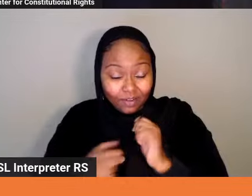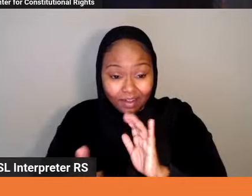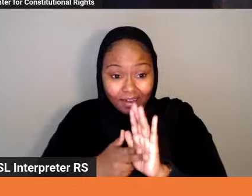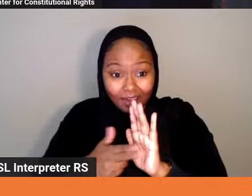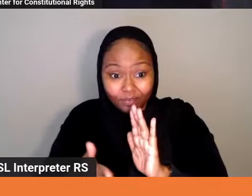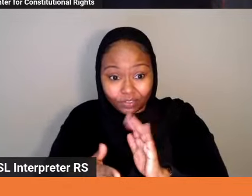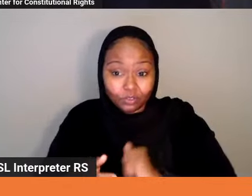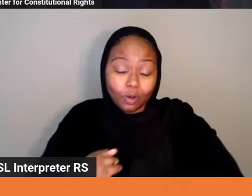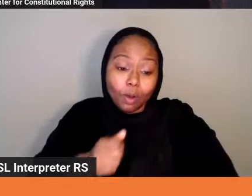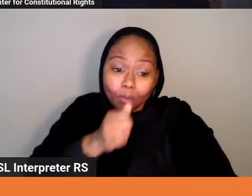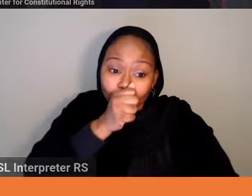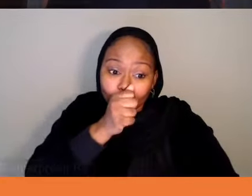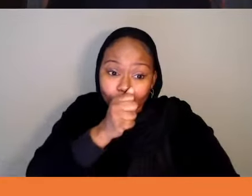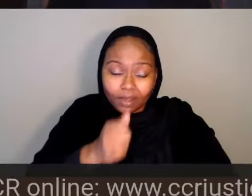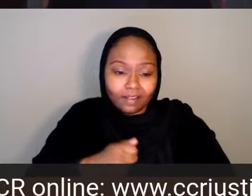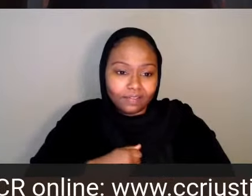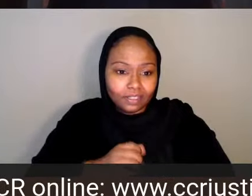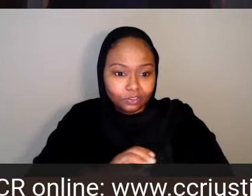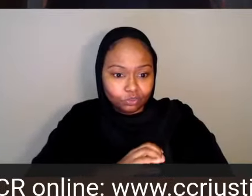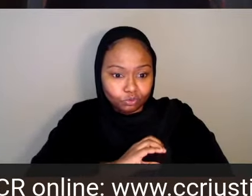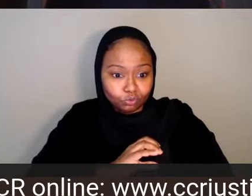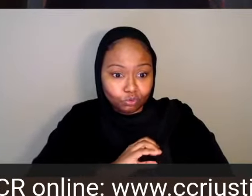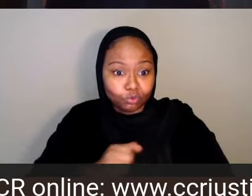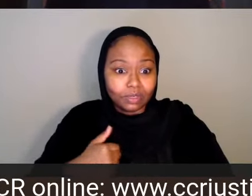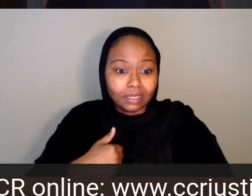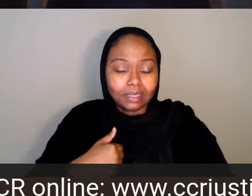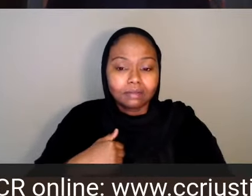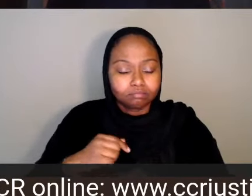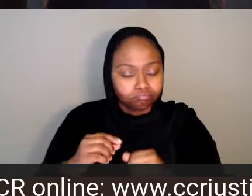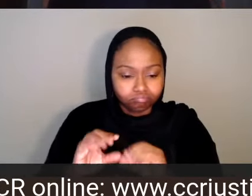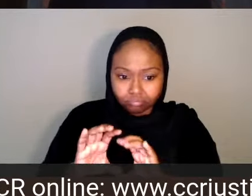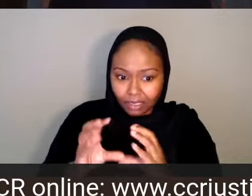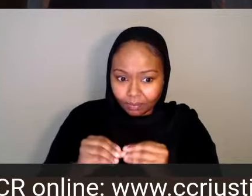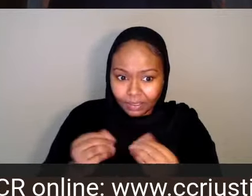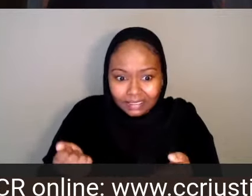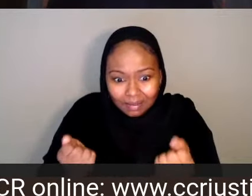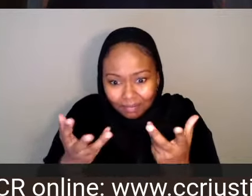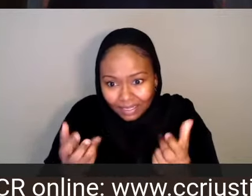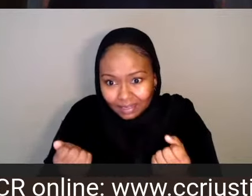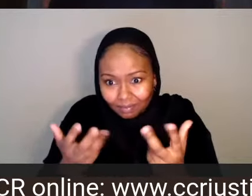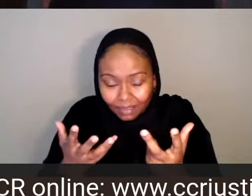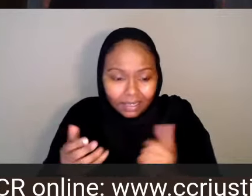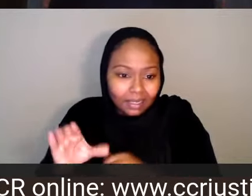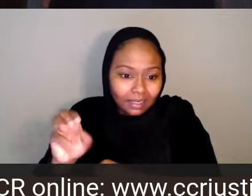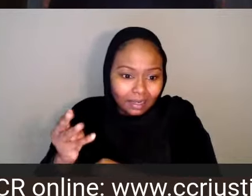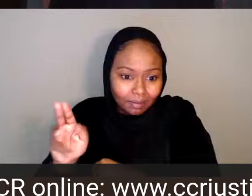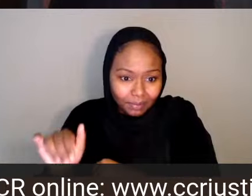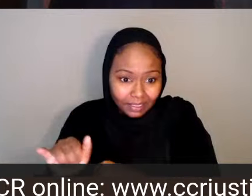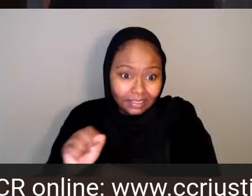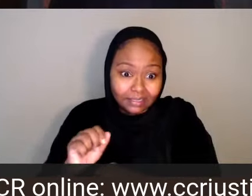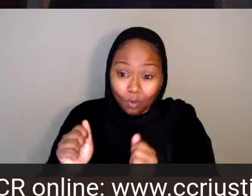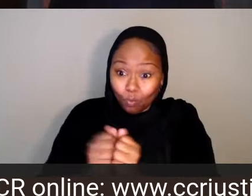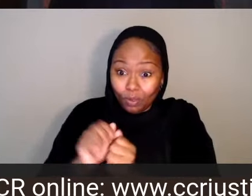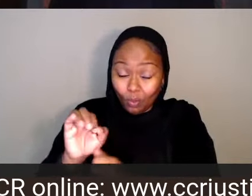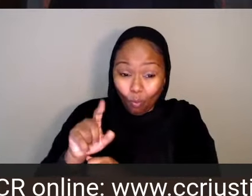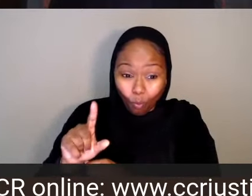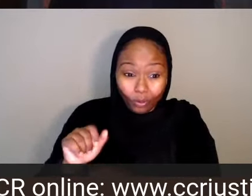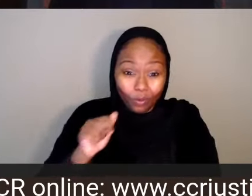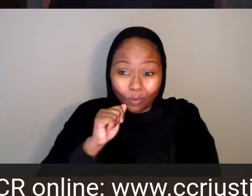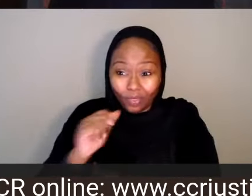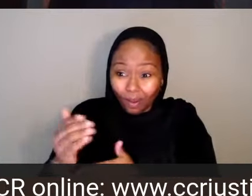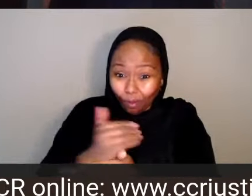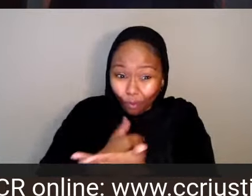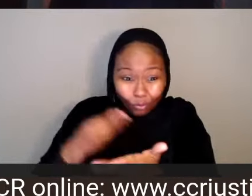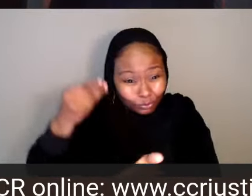security companies, and of course, many, many corporations, especially with oil, who made tons of money because